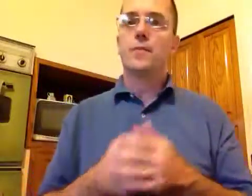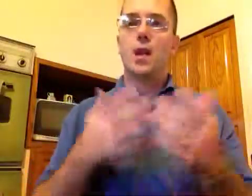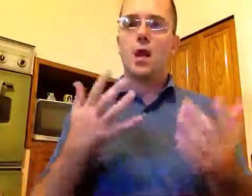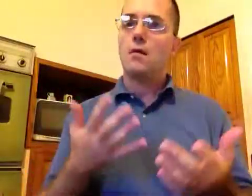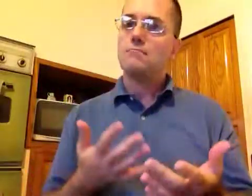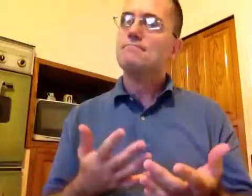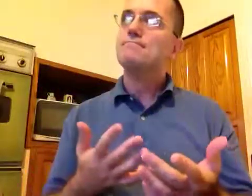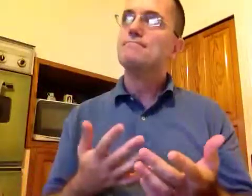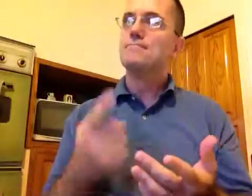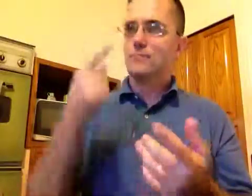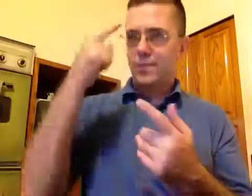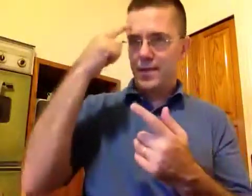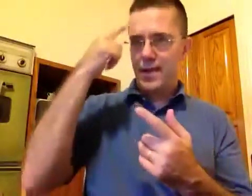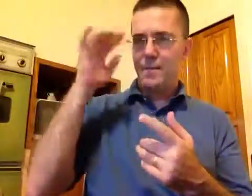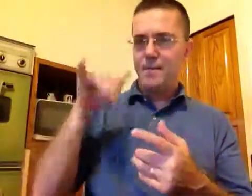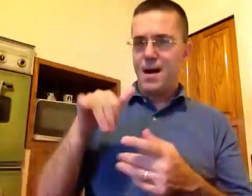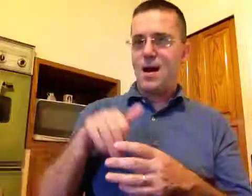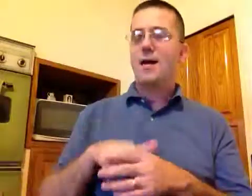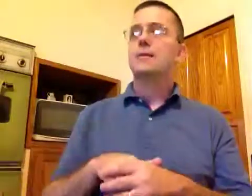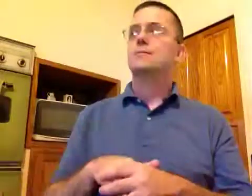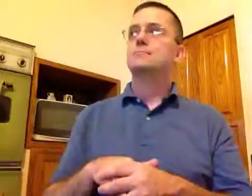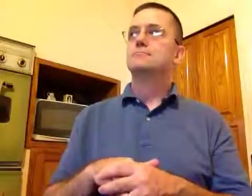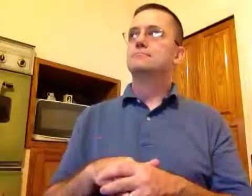that in mind, on your credit cards,